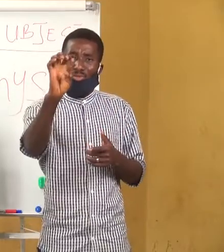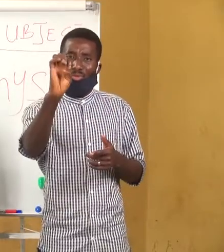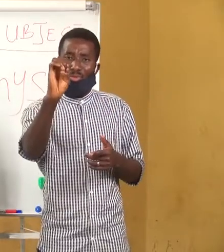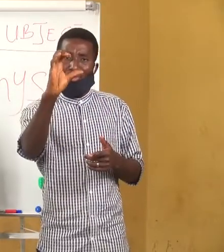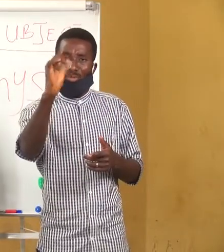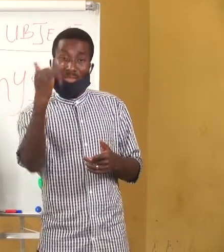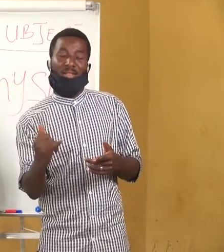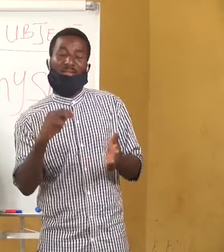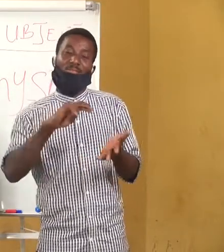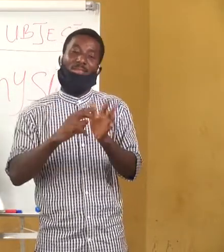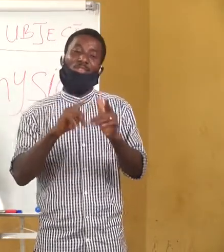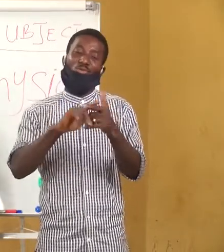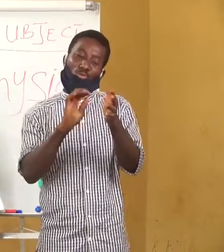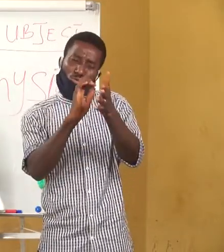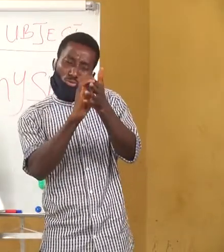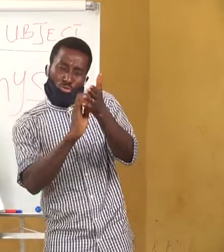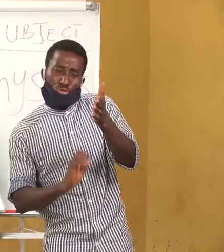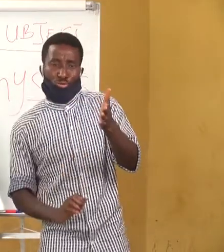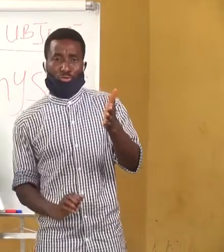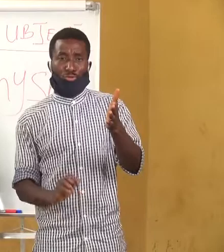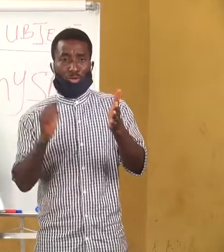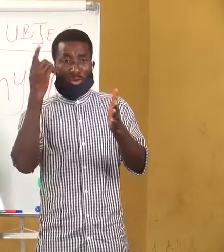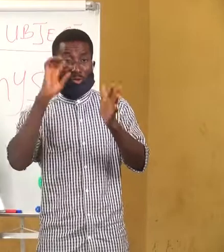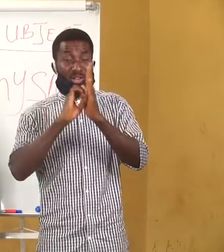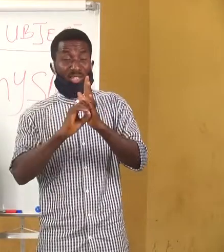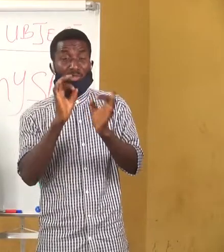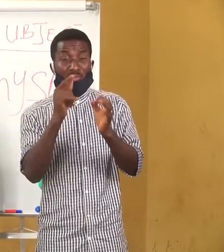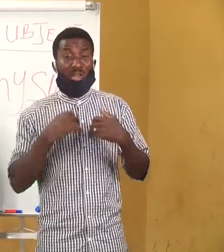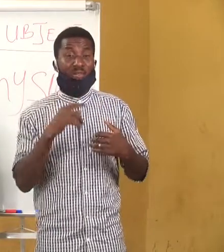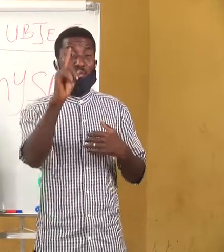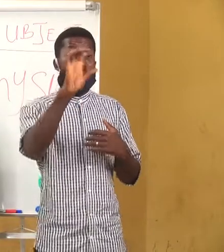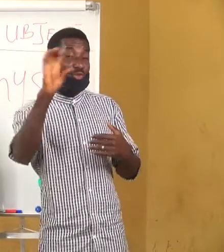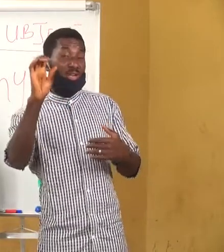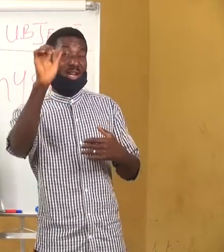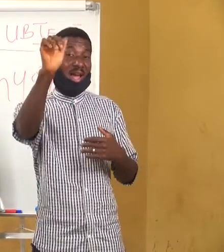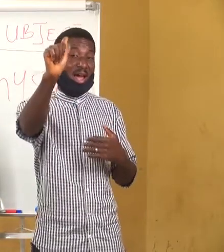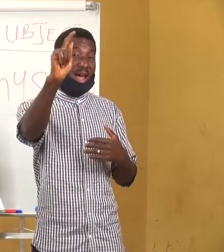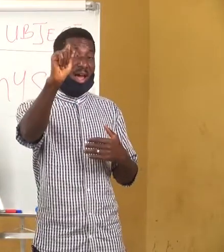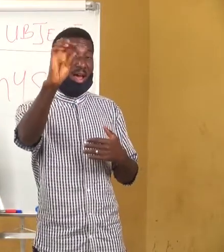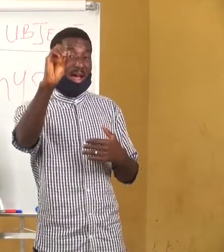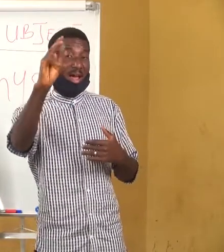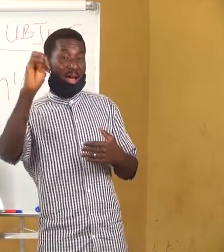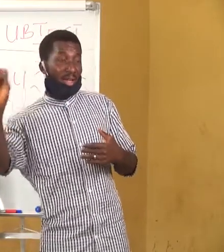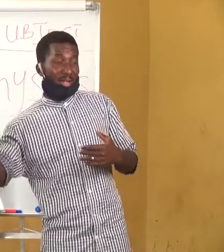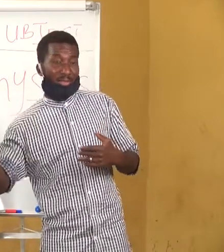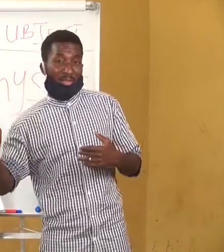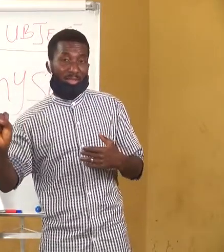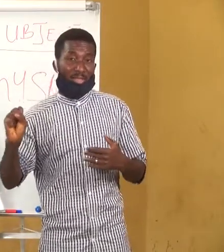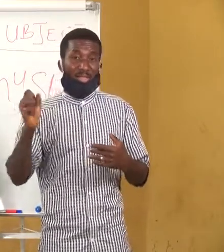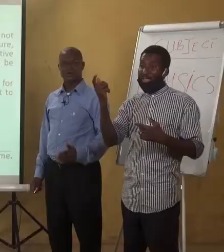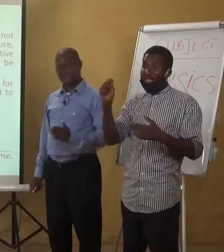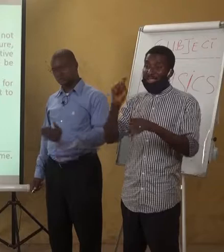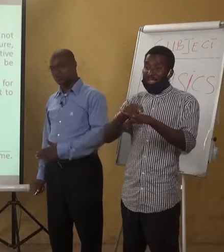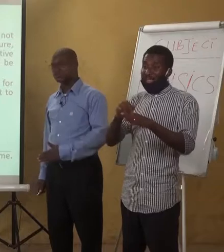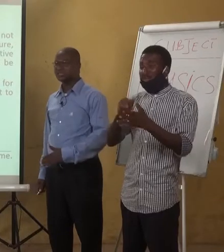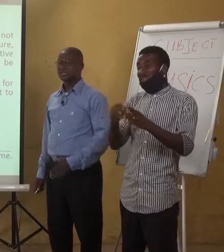number. If you have, for instance, 100 atoms and the time it takes for 50 of the atoms to